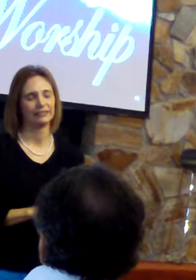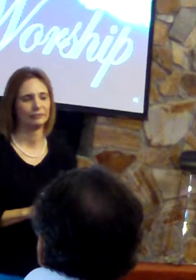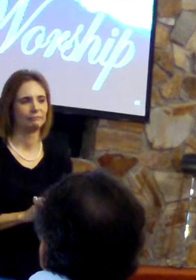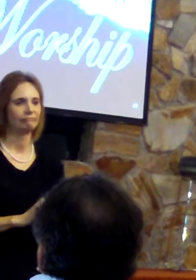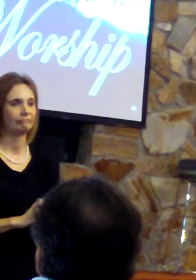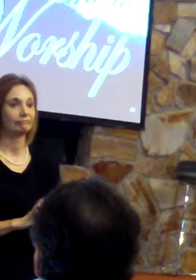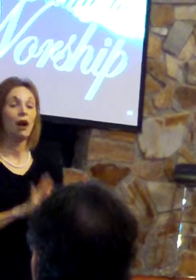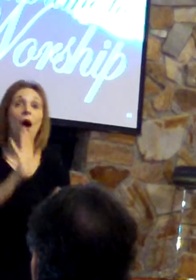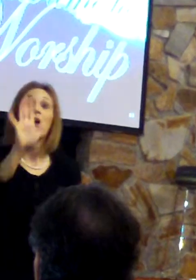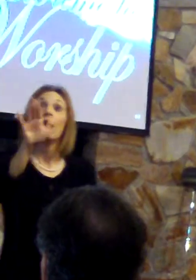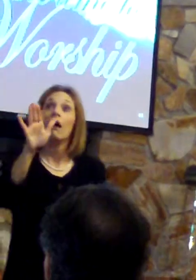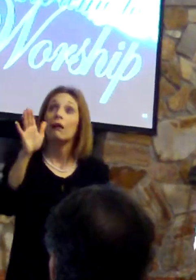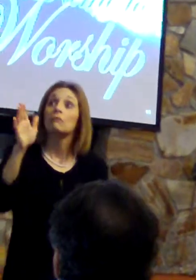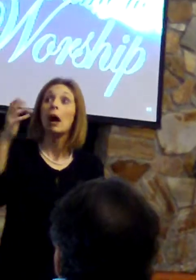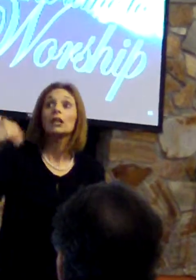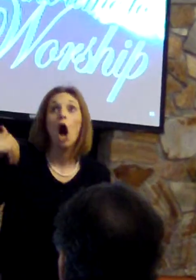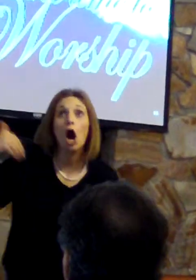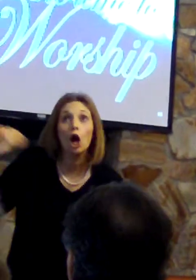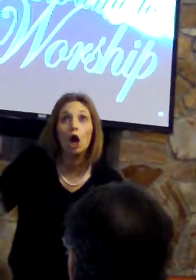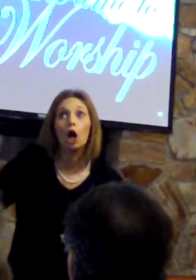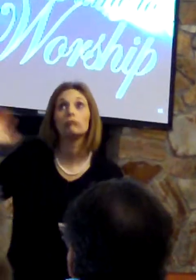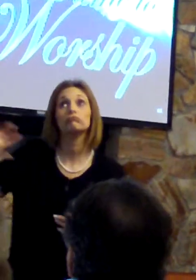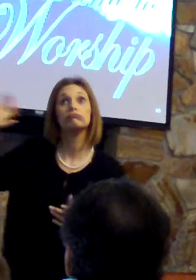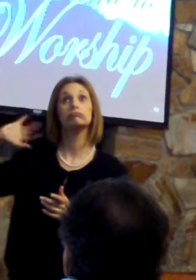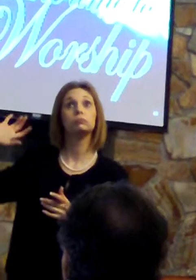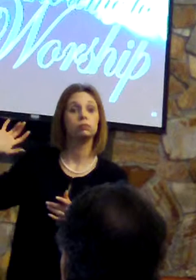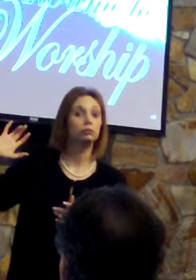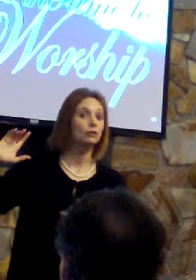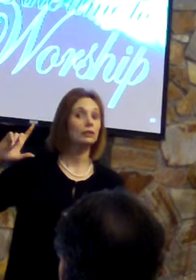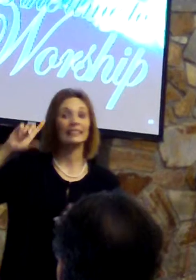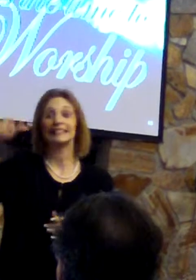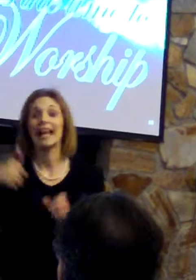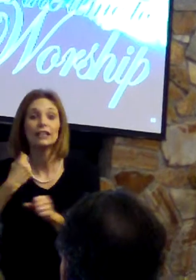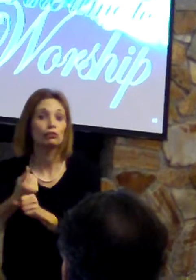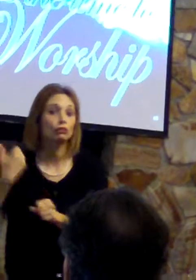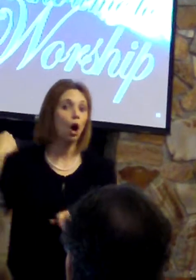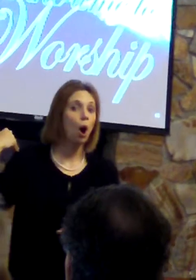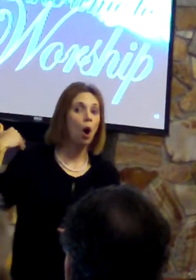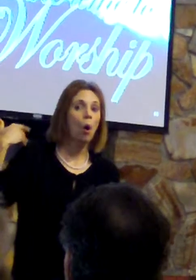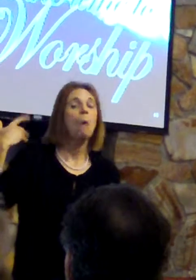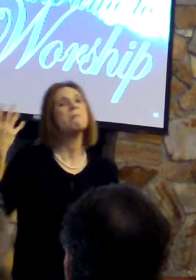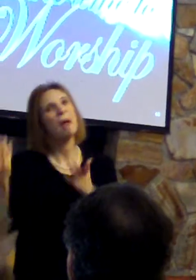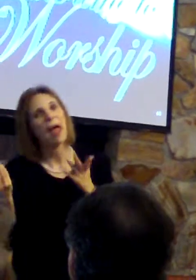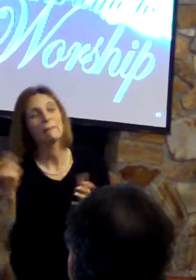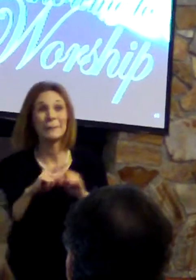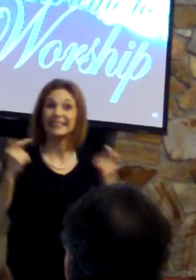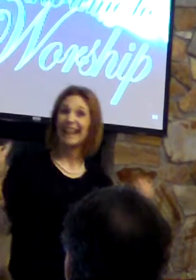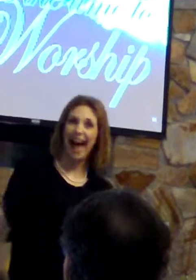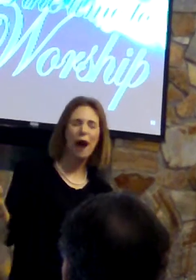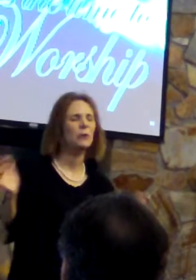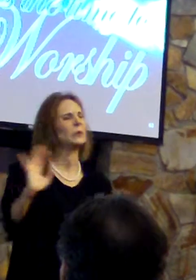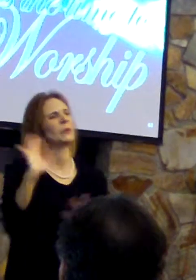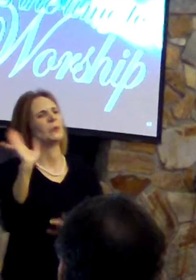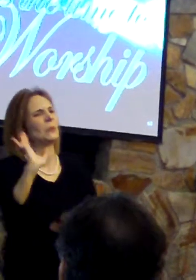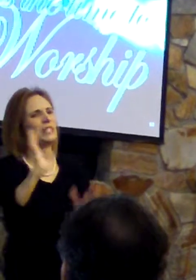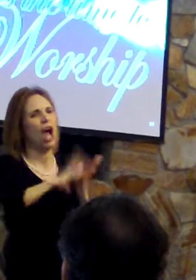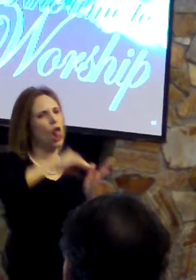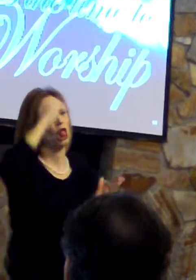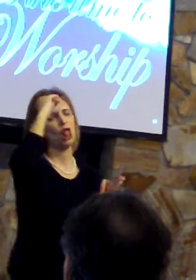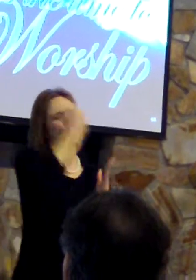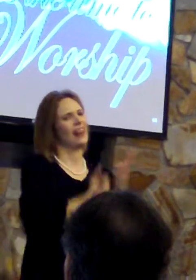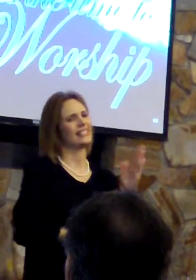Maybe when I was younger, sure, God, you could have used me then. But now, God, I've learned my lesson in life.